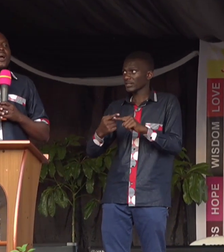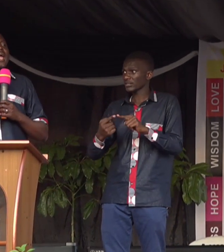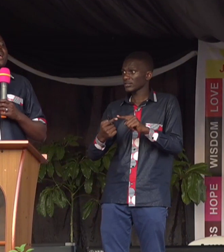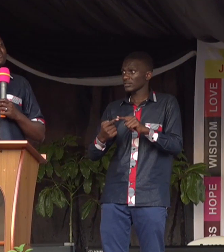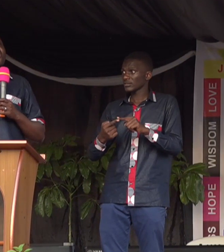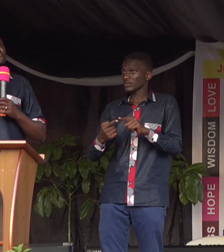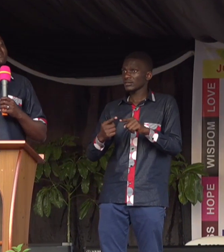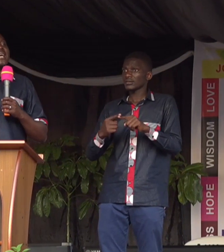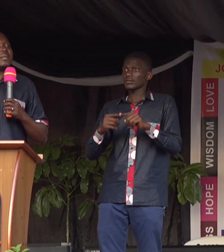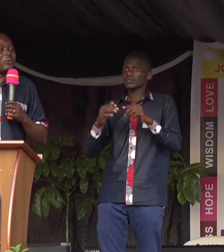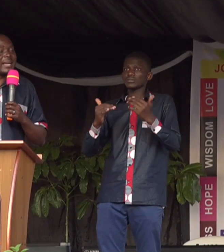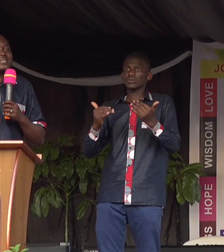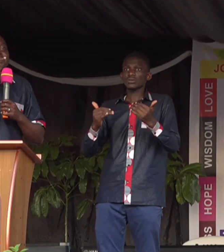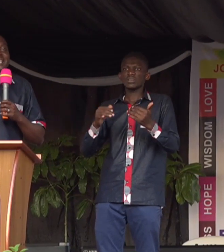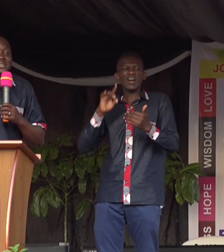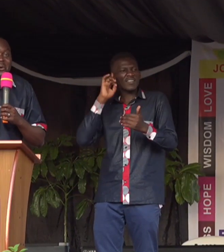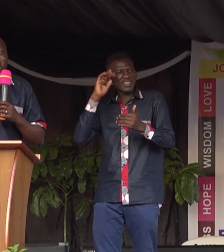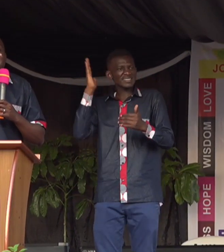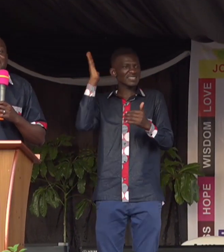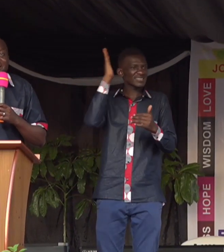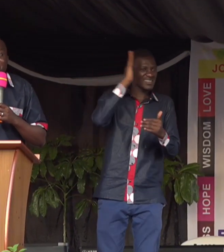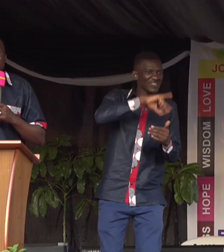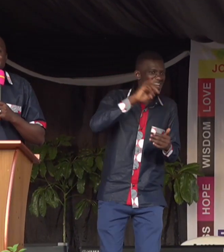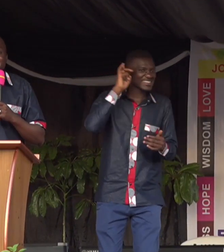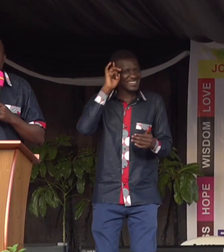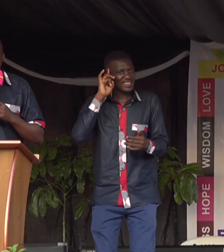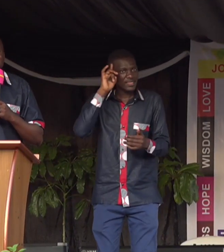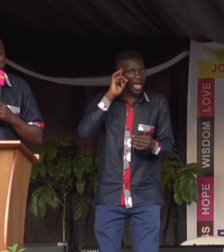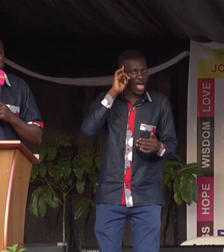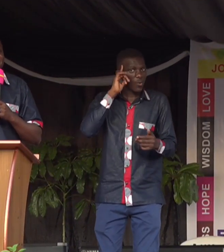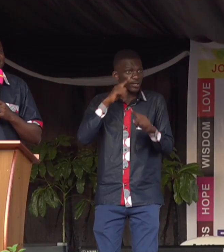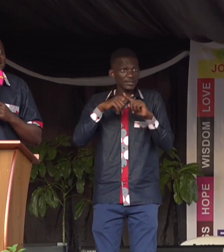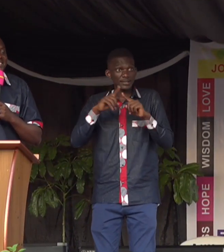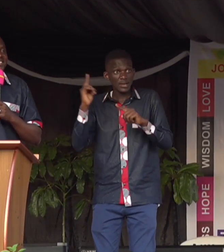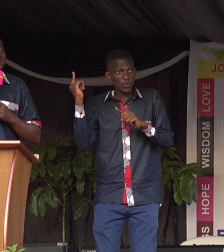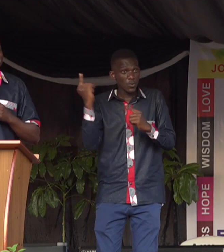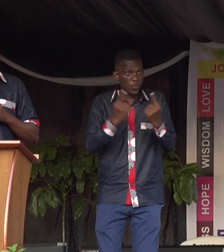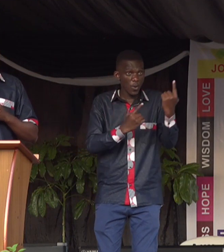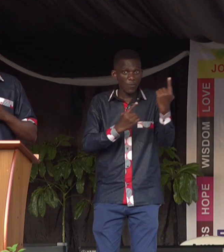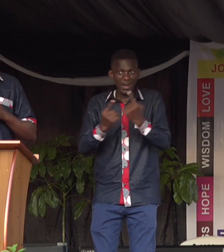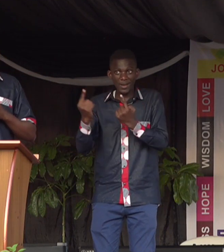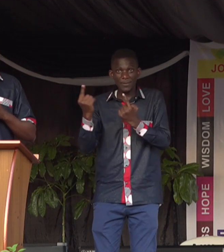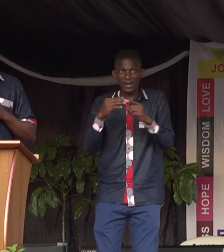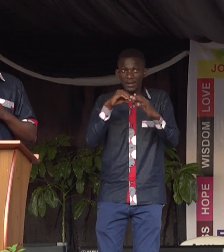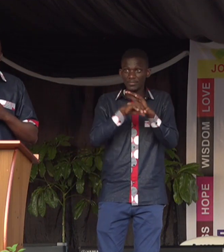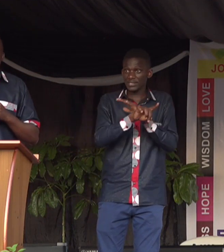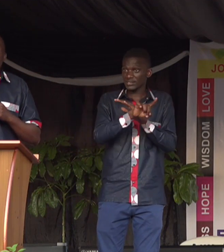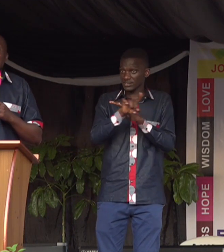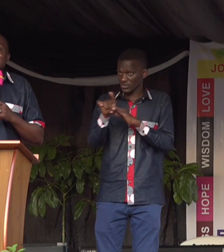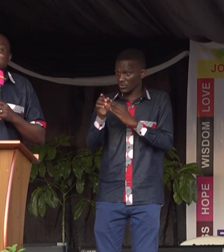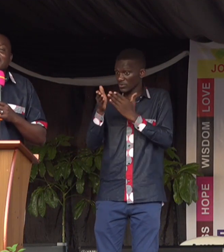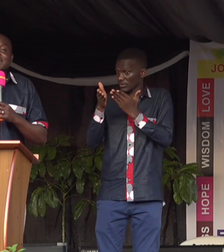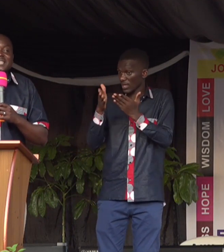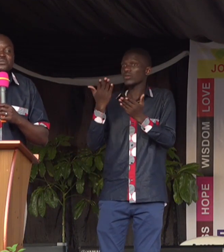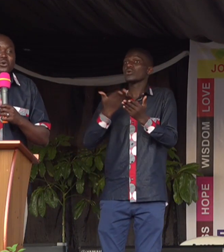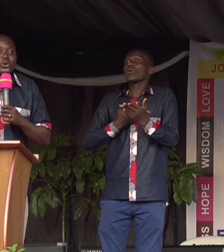friend. Ebirowoozo bino ebiri weird bwe bitandika okuyingiramu. When these weird kind of thoughts come into you. Awo kyetaaga